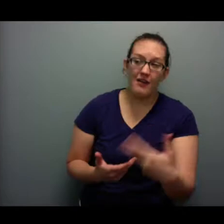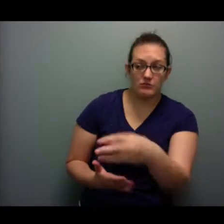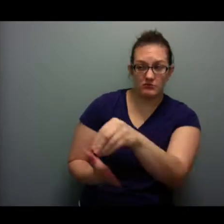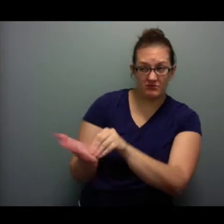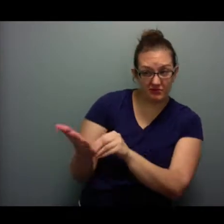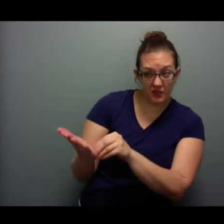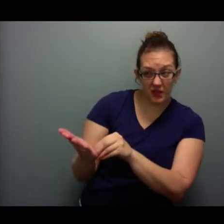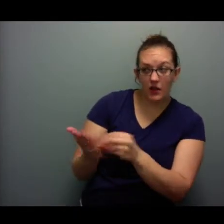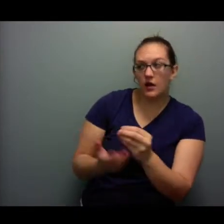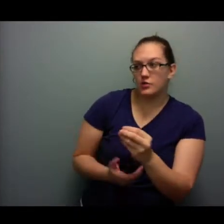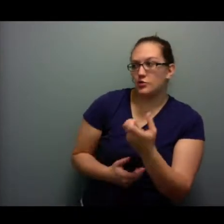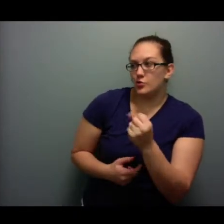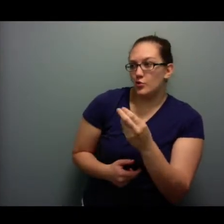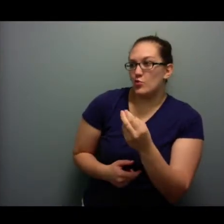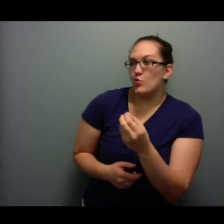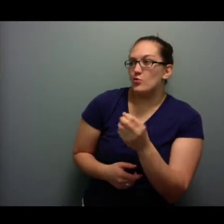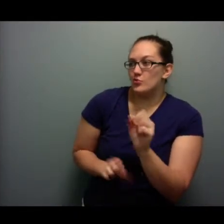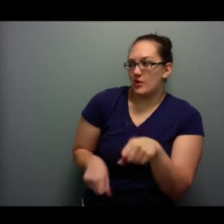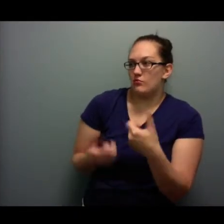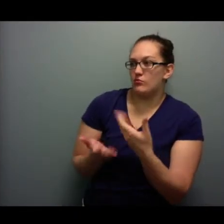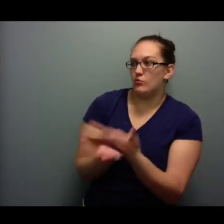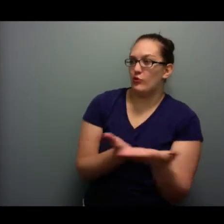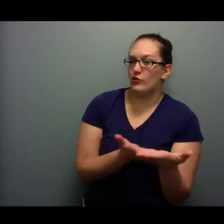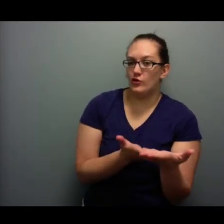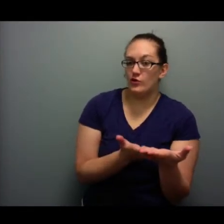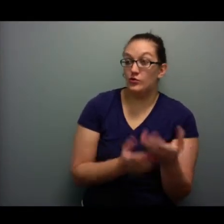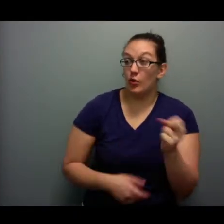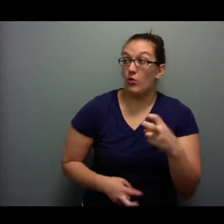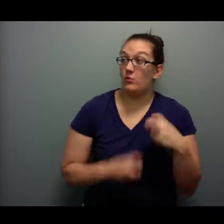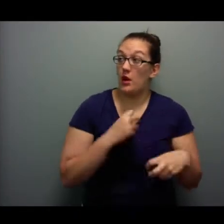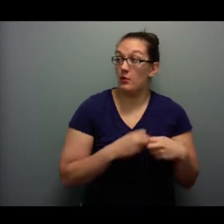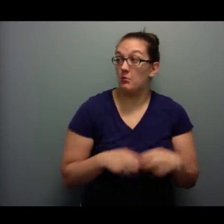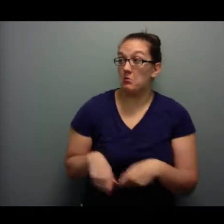some proving. Okay? So the problem goes like this.